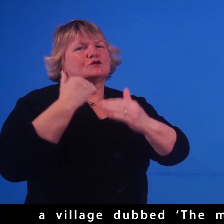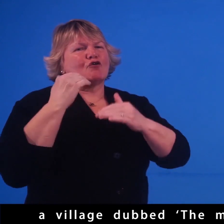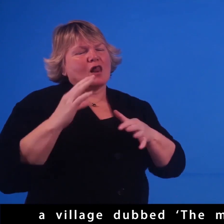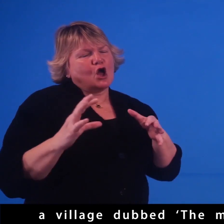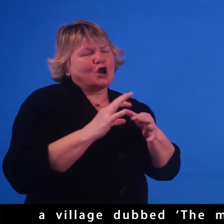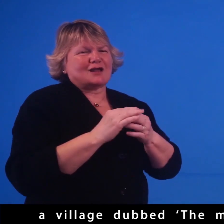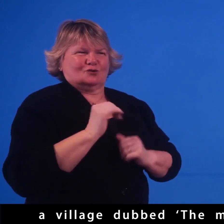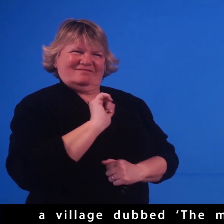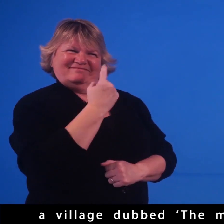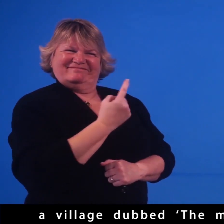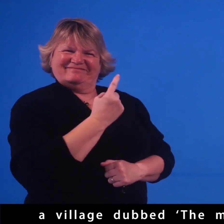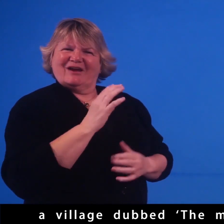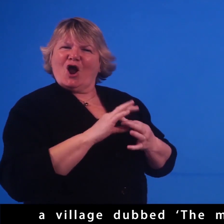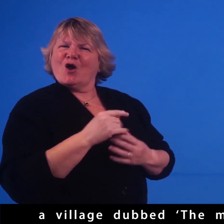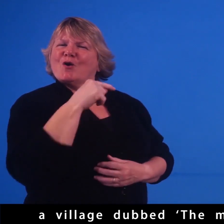Bellany's homeland.